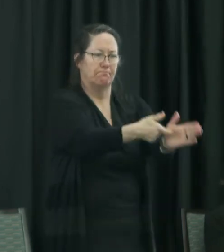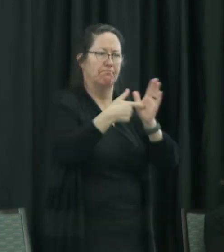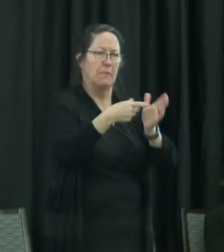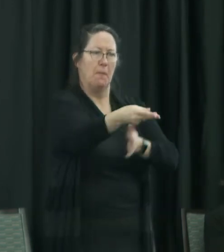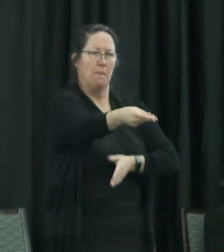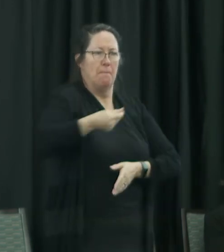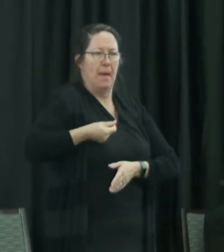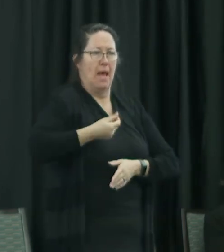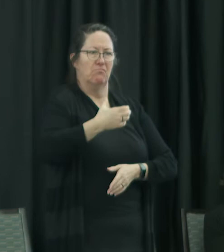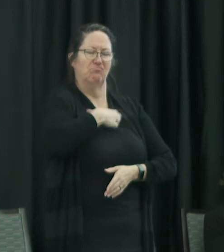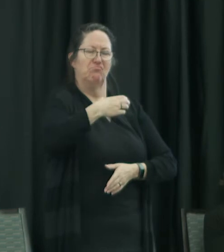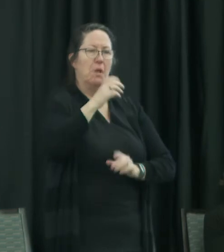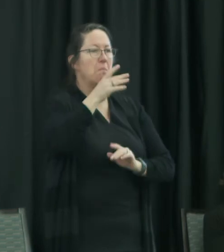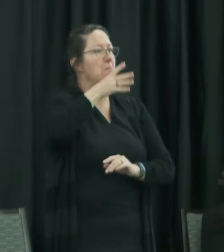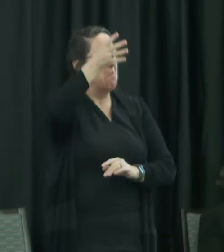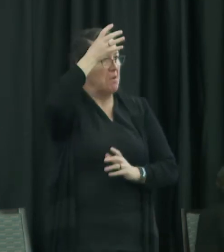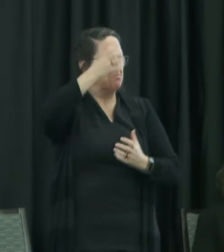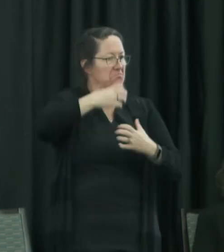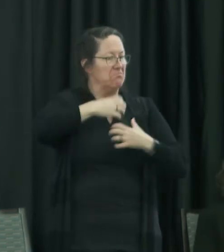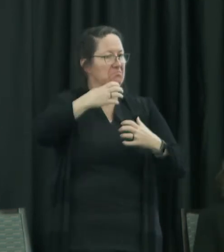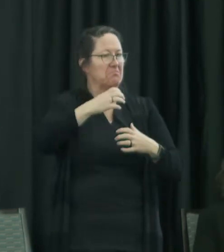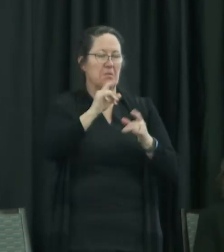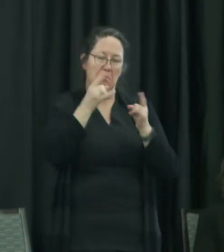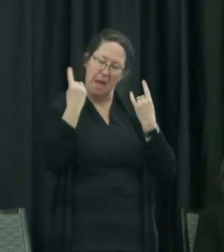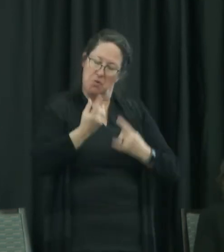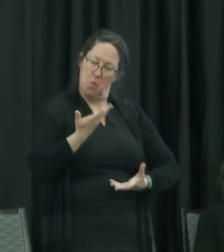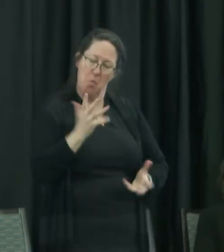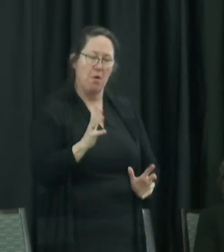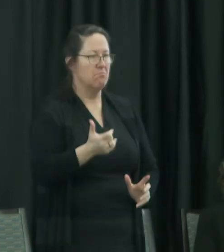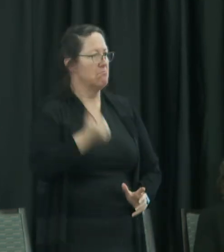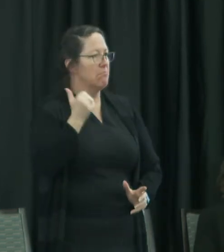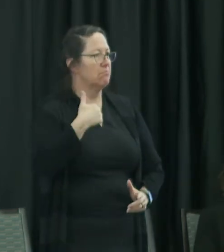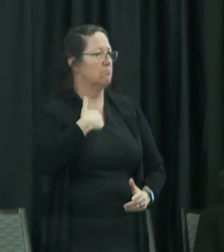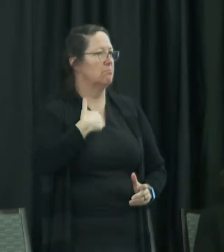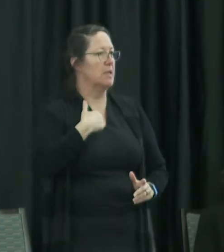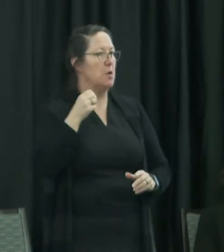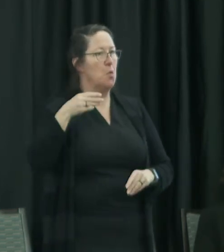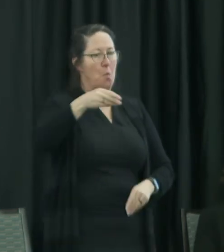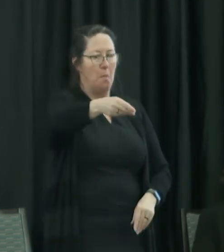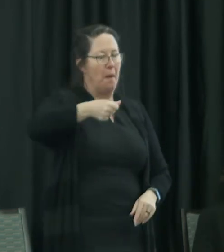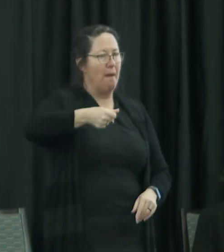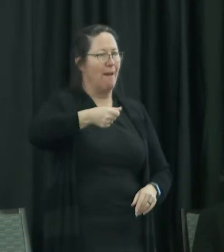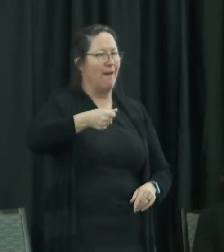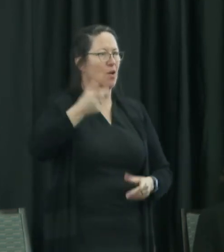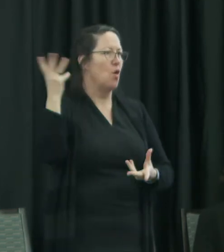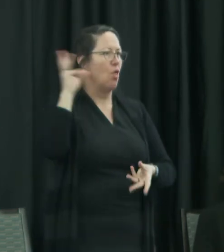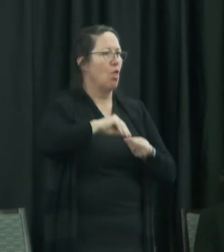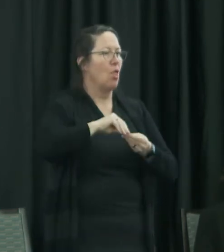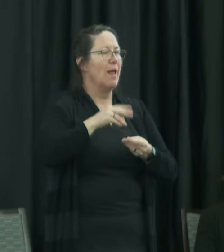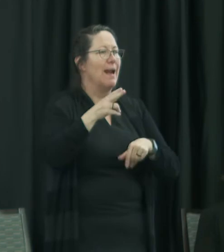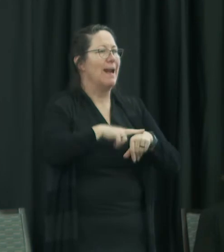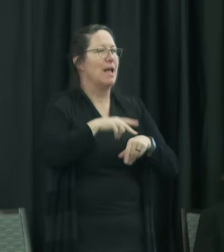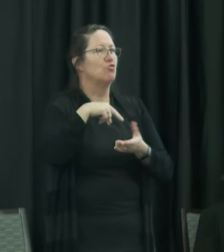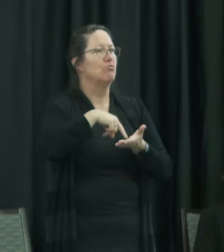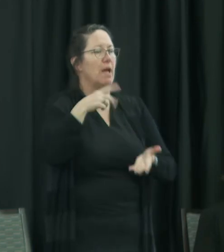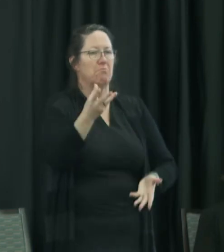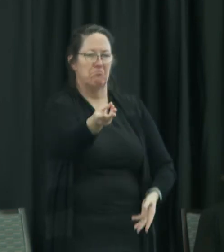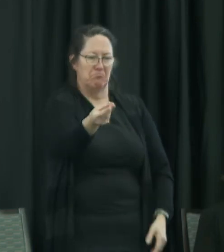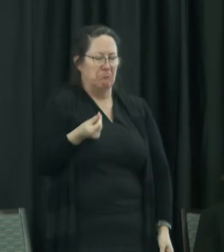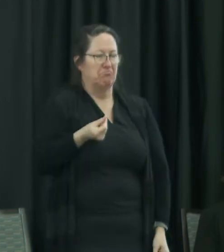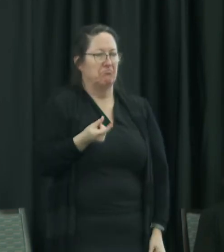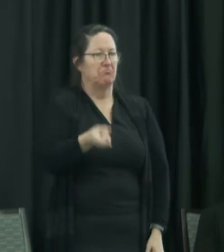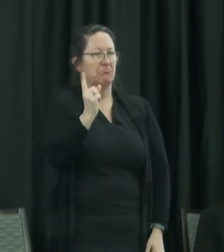pay aggrieved parents who are anti-mask and anti-vaccinations to pay the equivalent of the total amount of the national debt